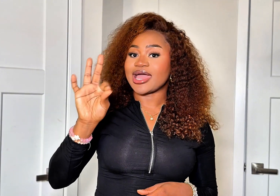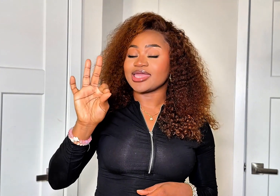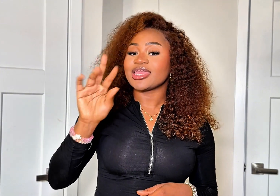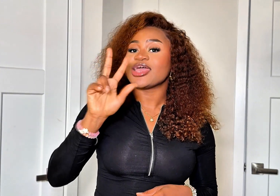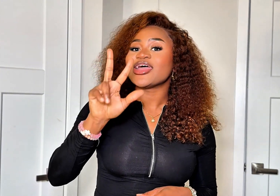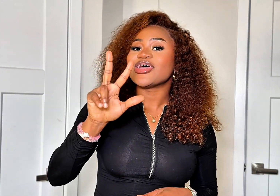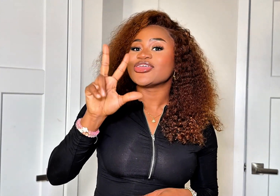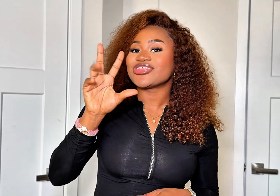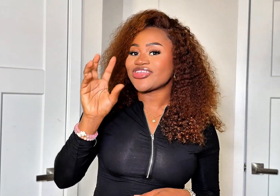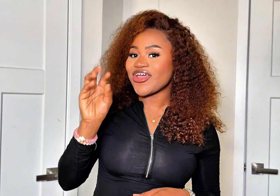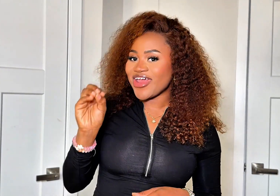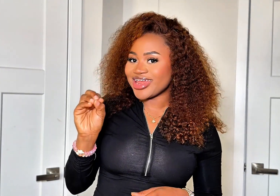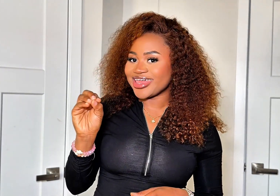29, 30.